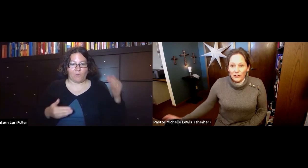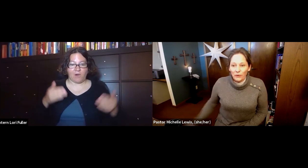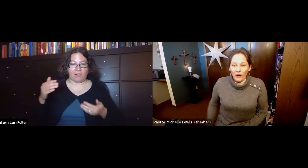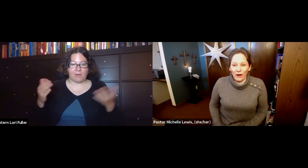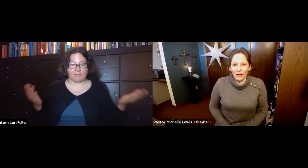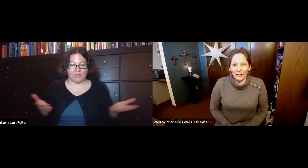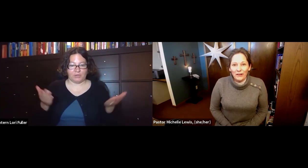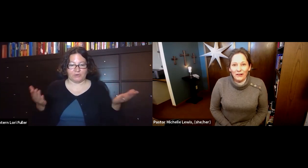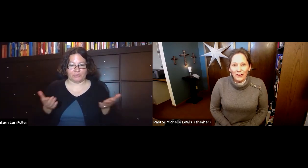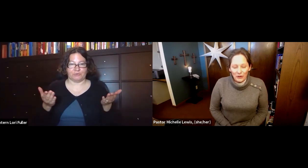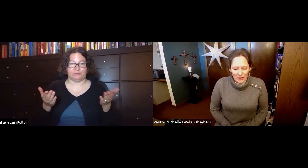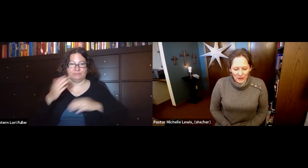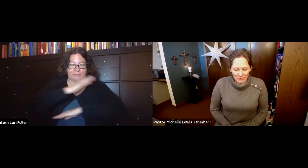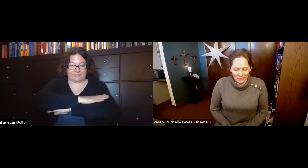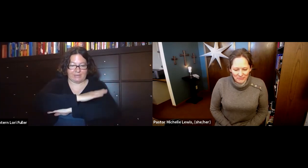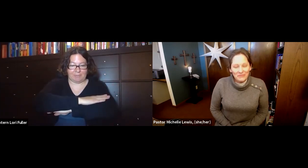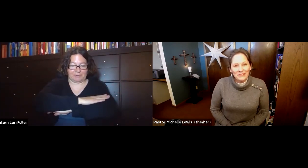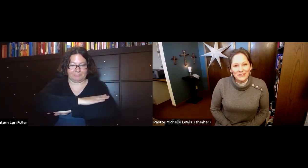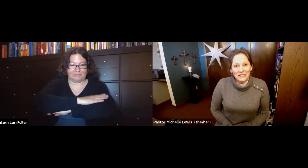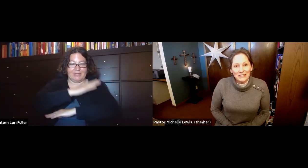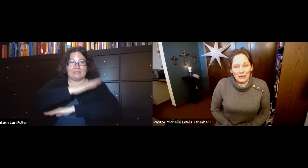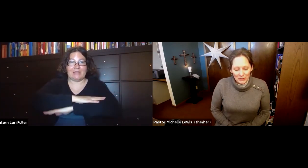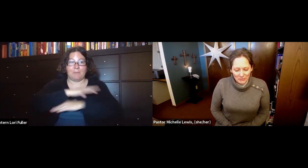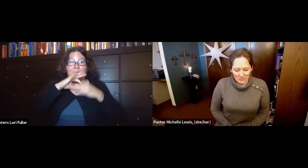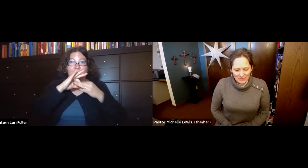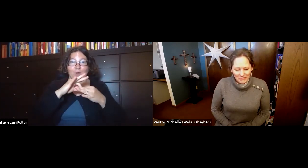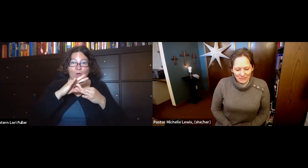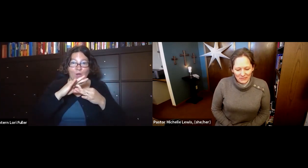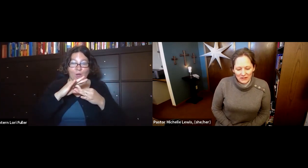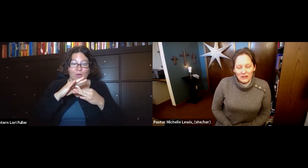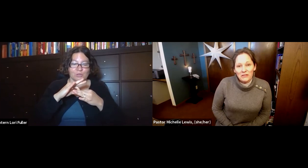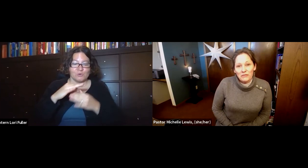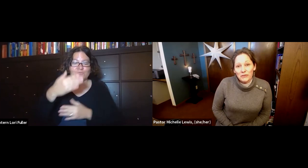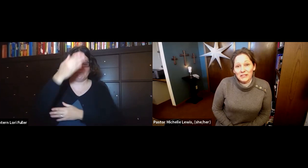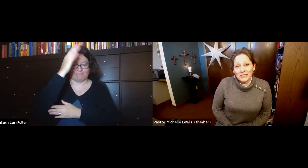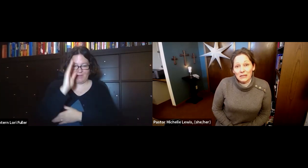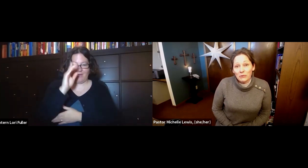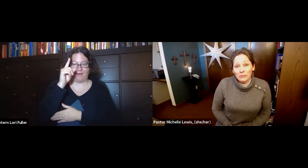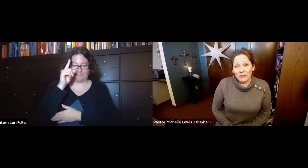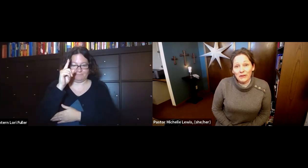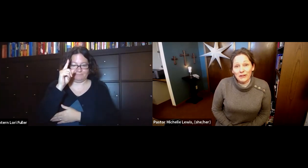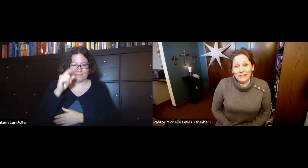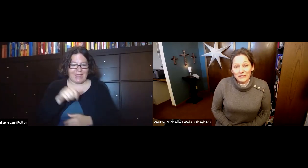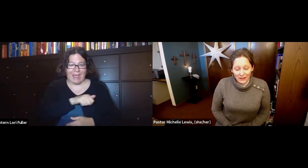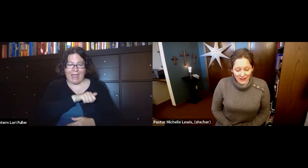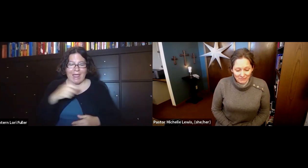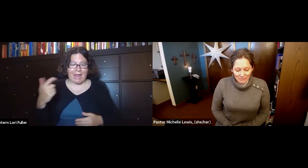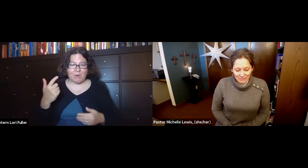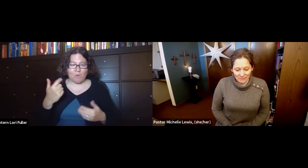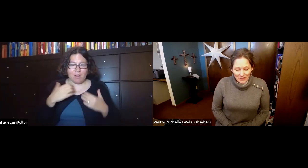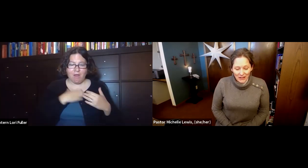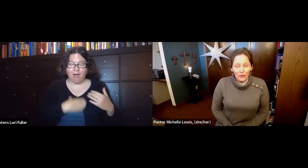You all are welcome to this table. For this table belongs to